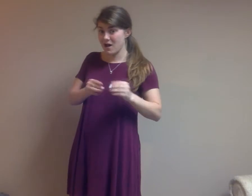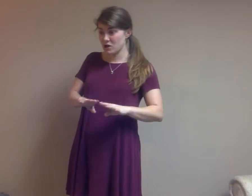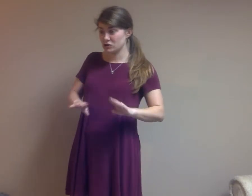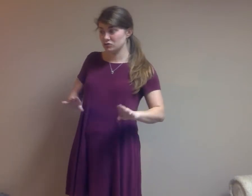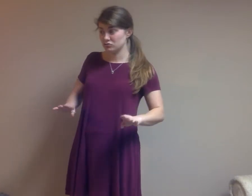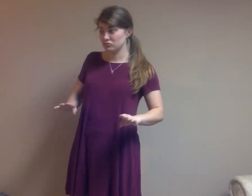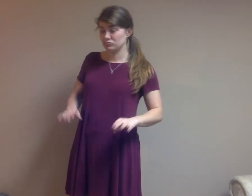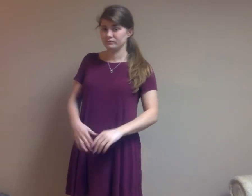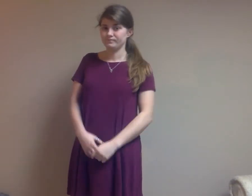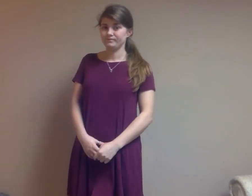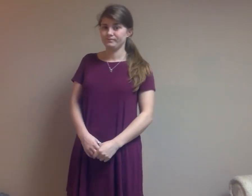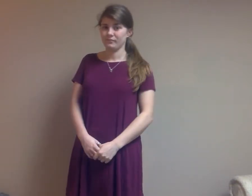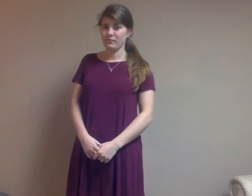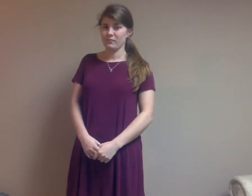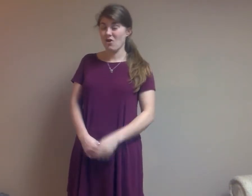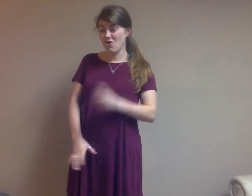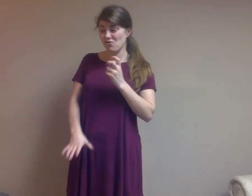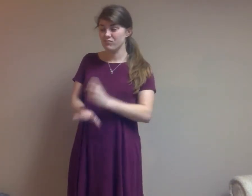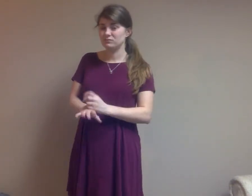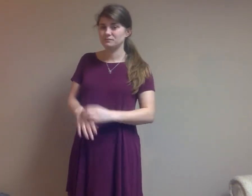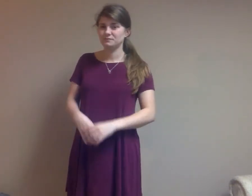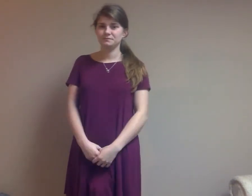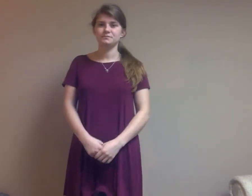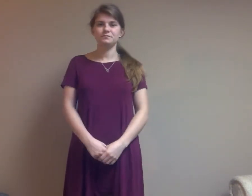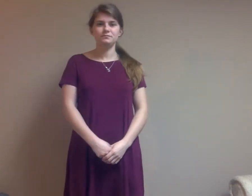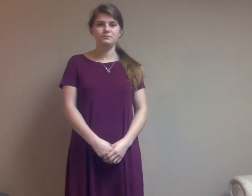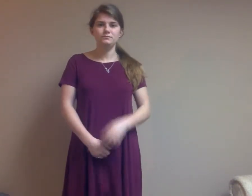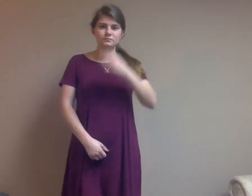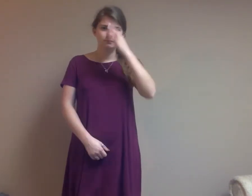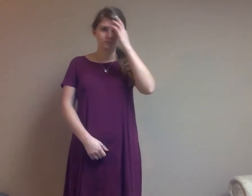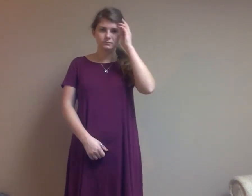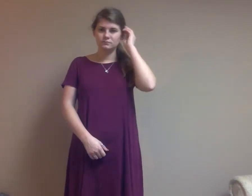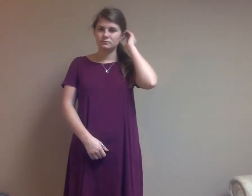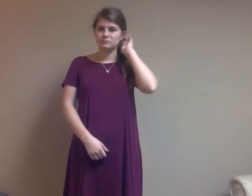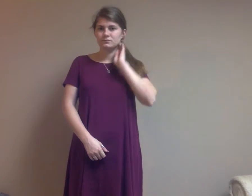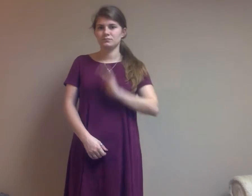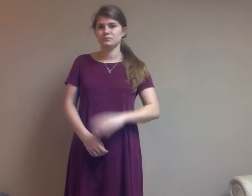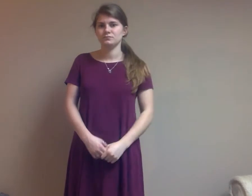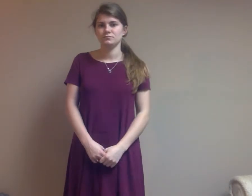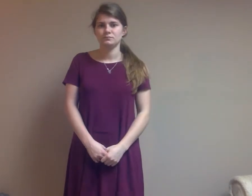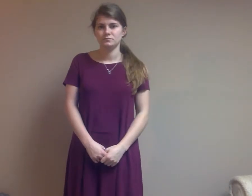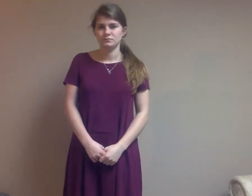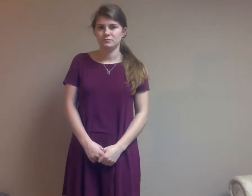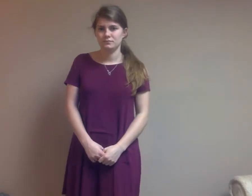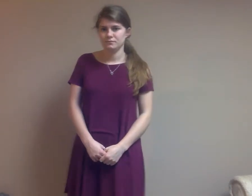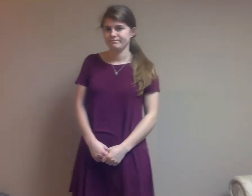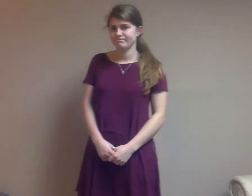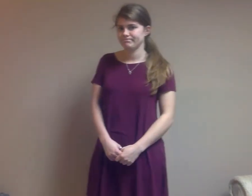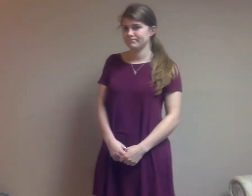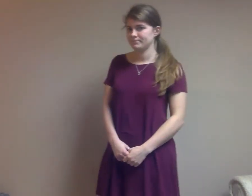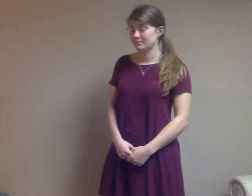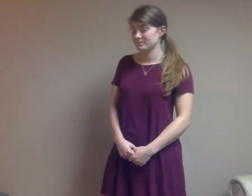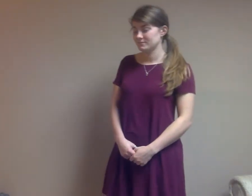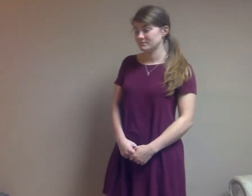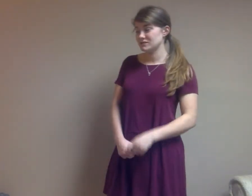I don't want to go to bed. You have to try and persuade the parent that actually they might know their child better than